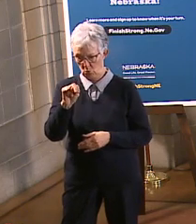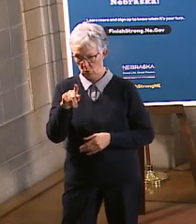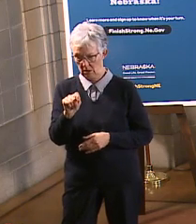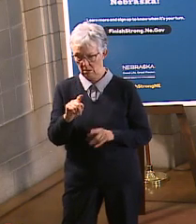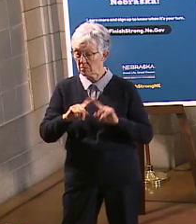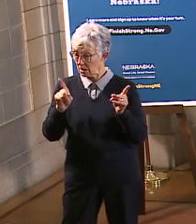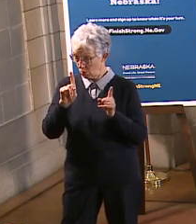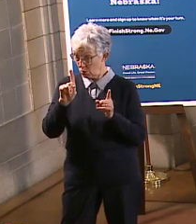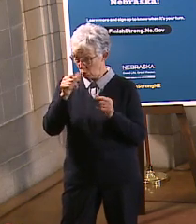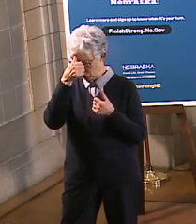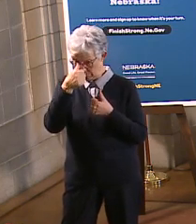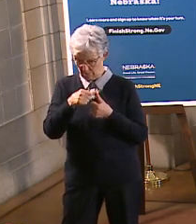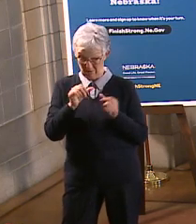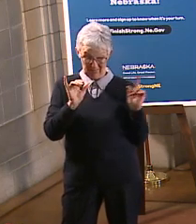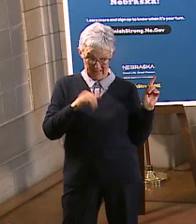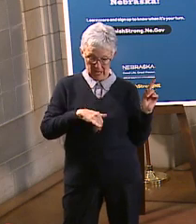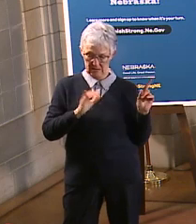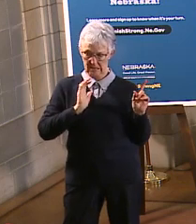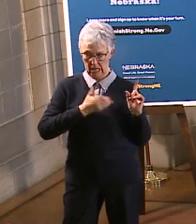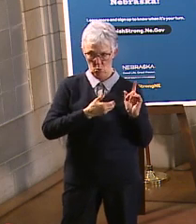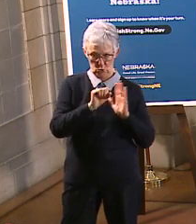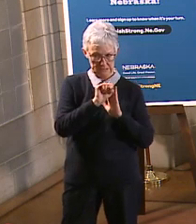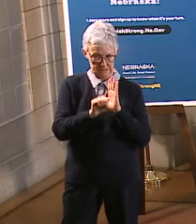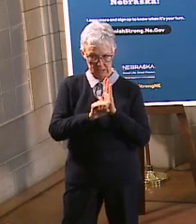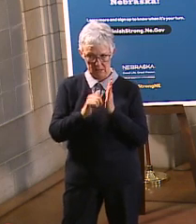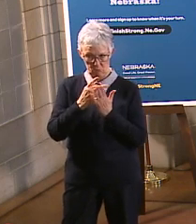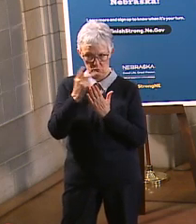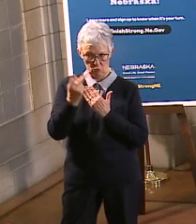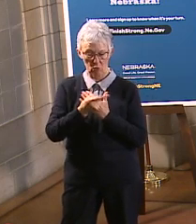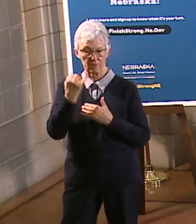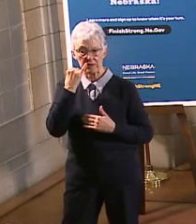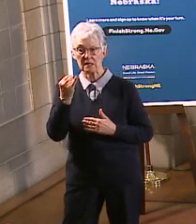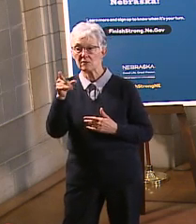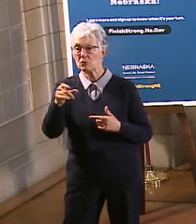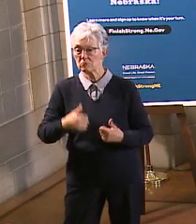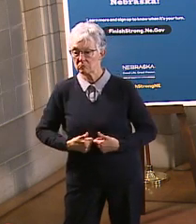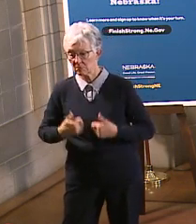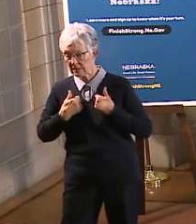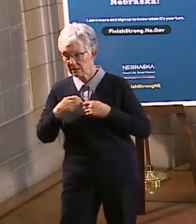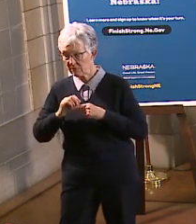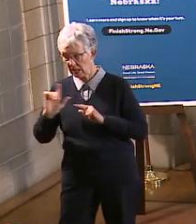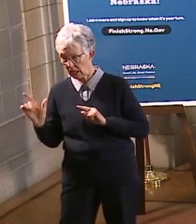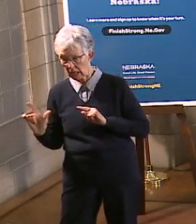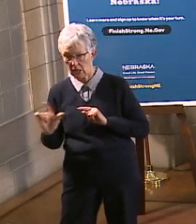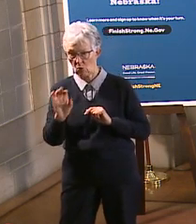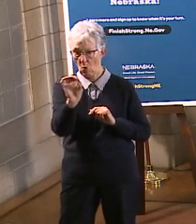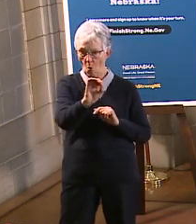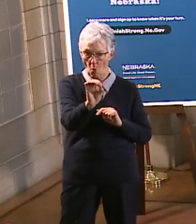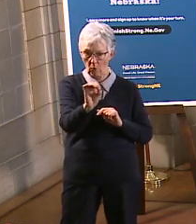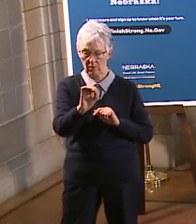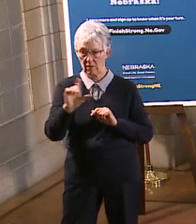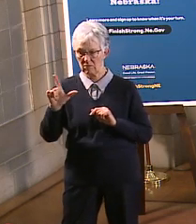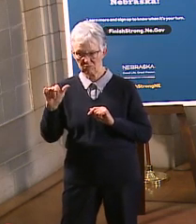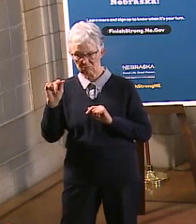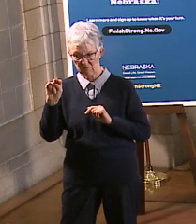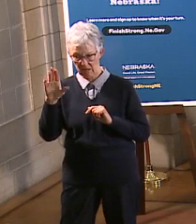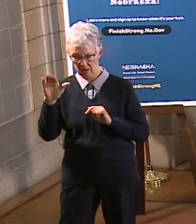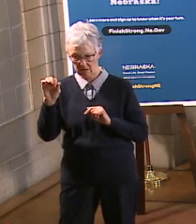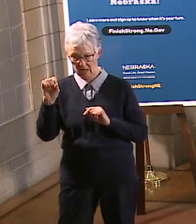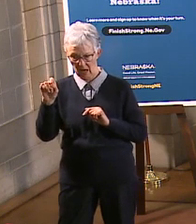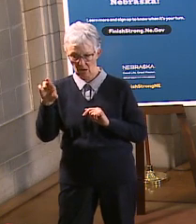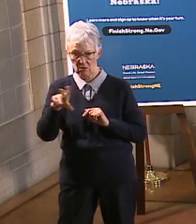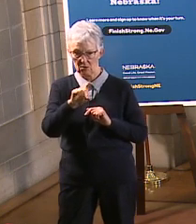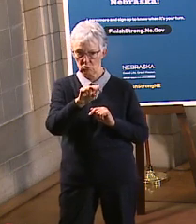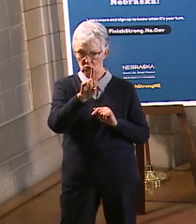state's program. If you're in one of those localities, like, say, Lincoln or Omaha or Douglas County or Lancaster County, you're going to have